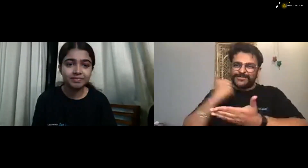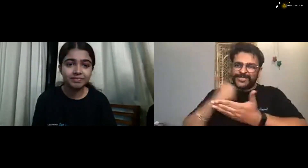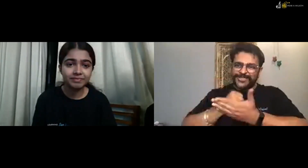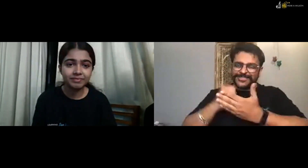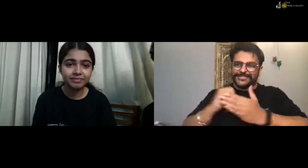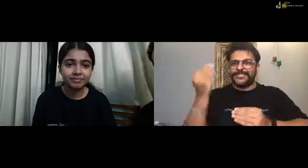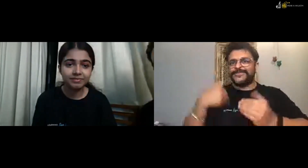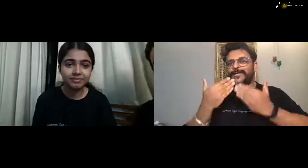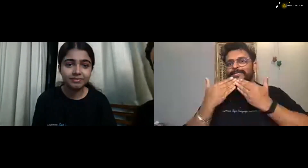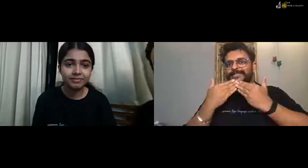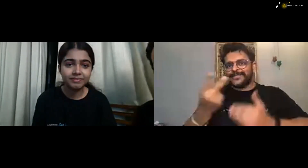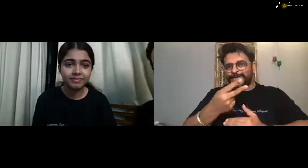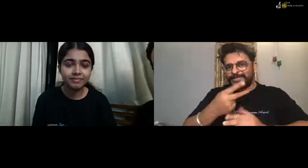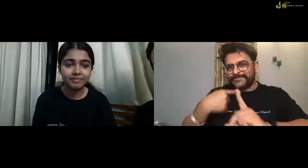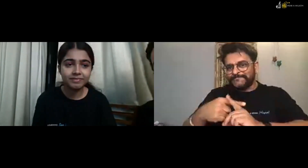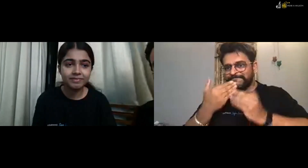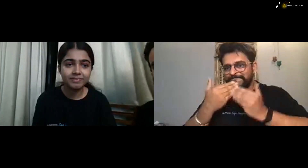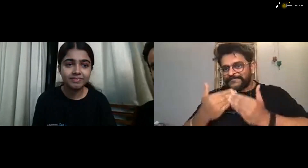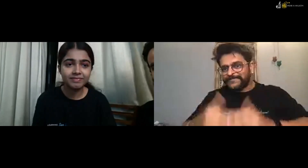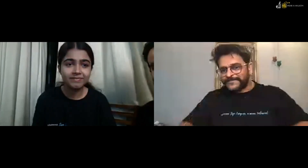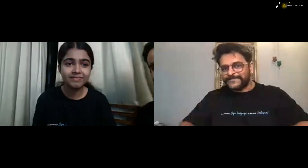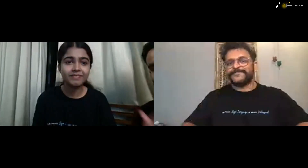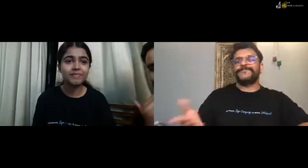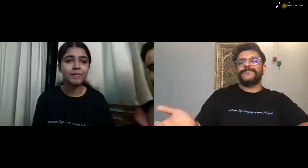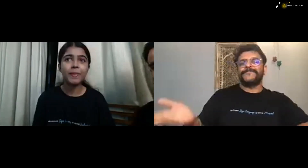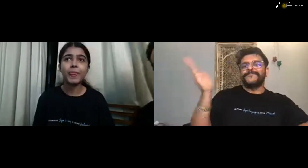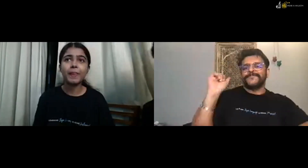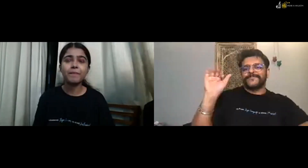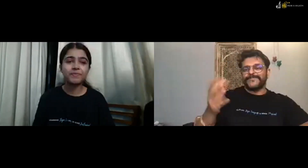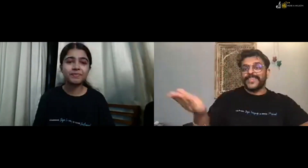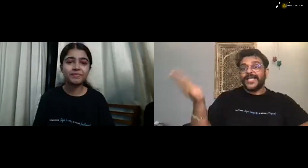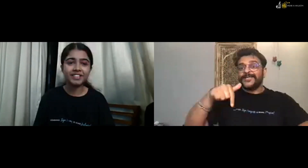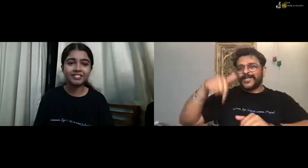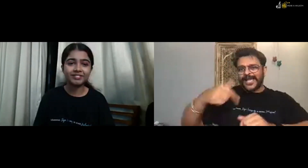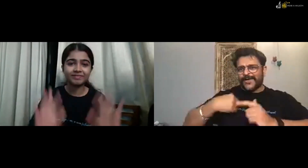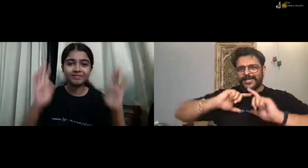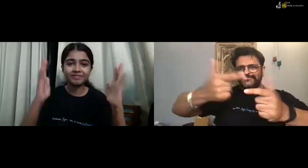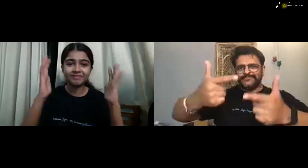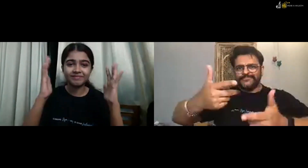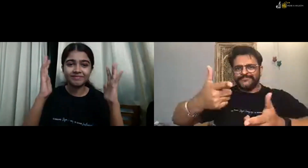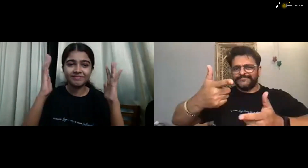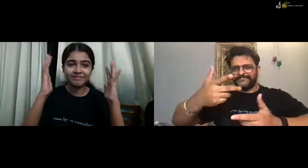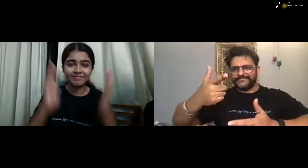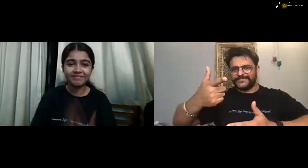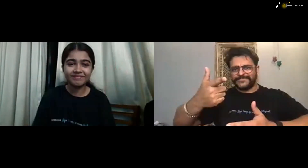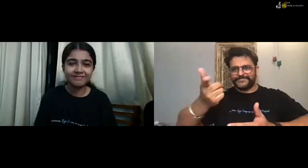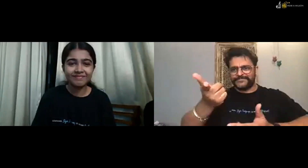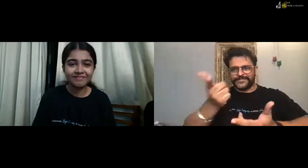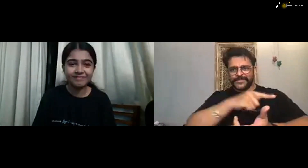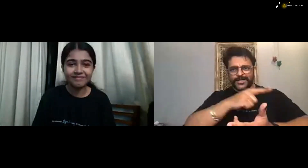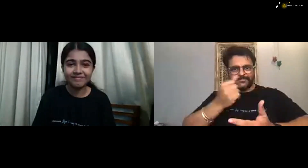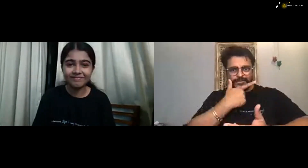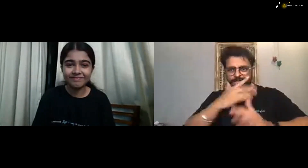done by both of you for practicing and taking up and doing your best. Thank you. Uh, and now over